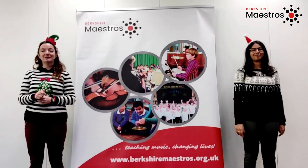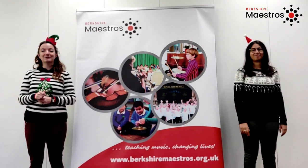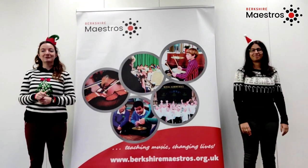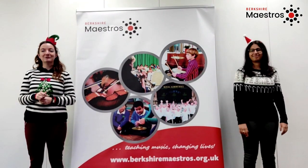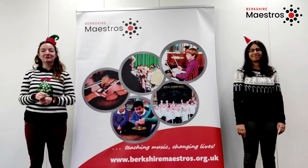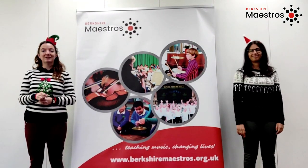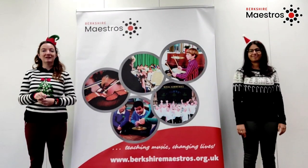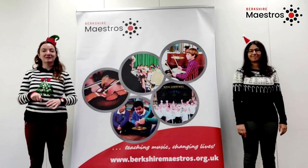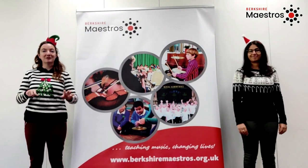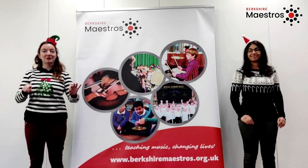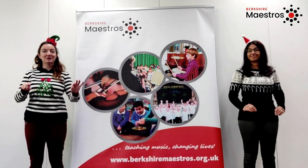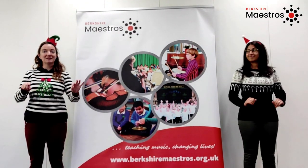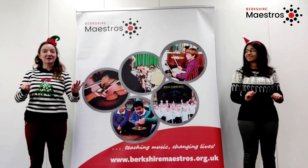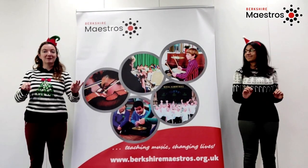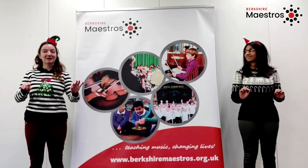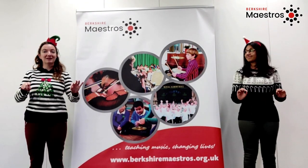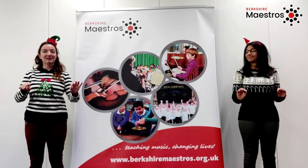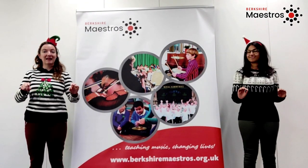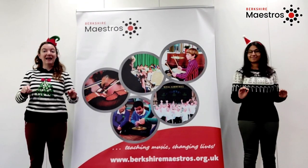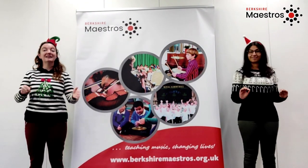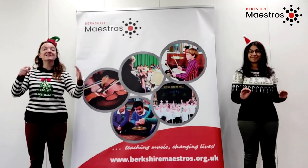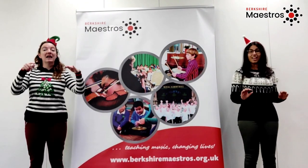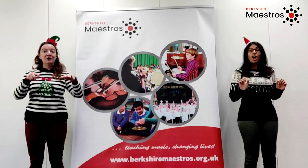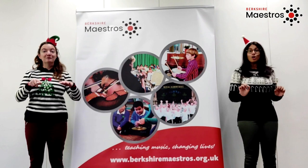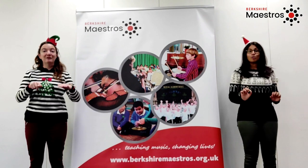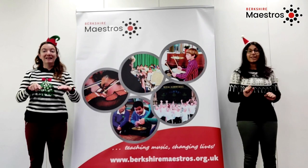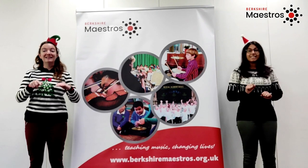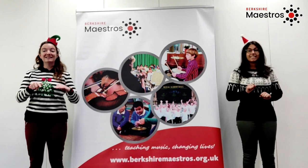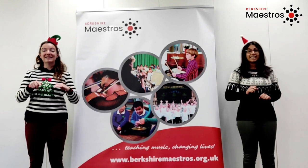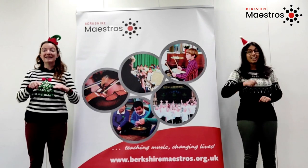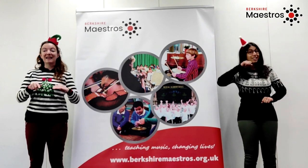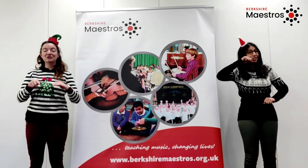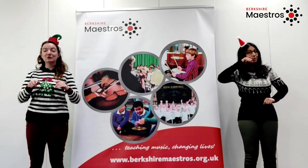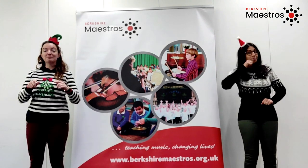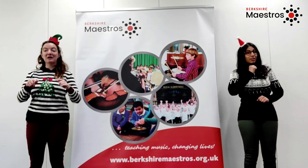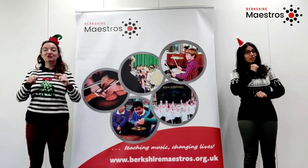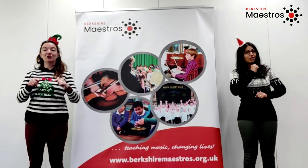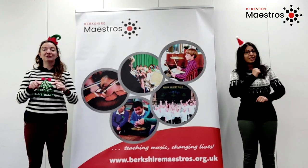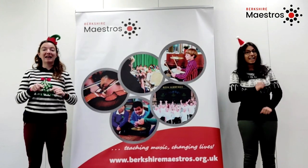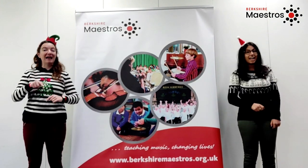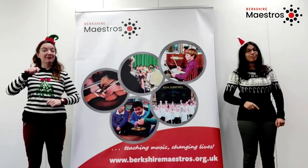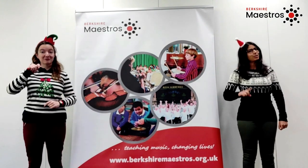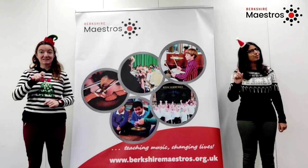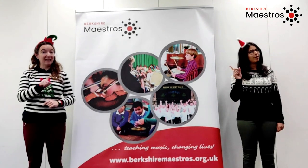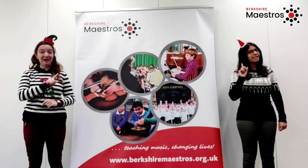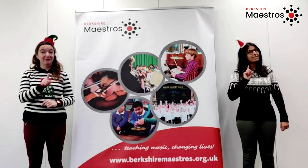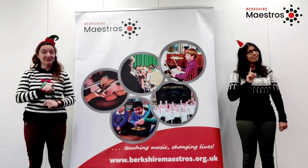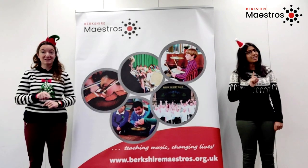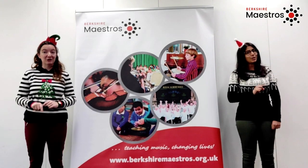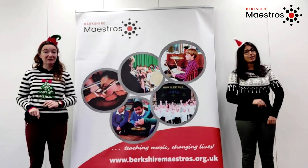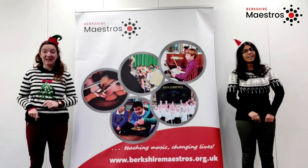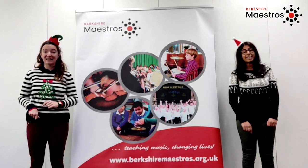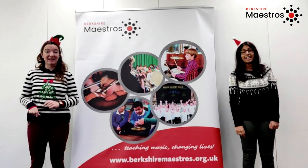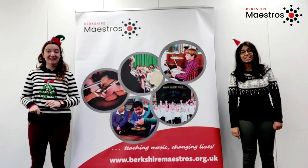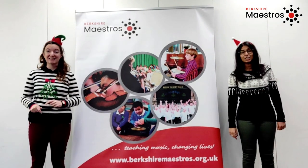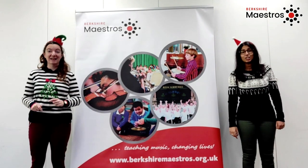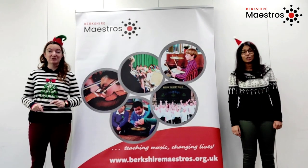So here's our note to start with. And reindeer like to munch on carrots. Carrots don't like that at